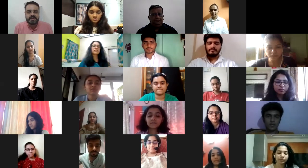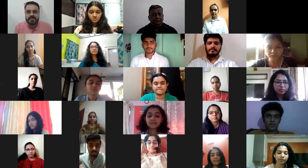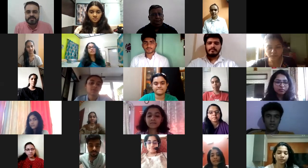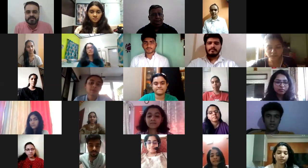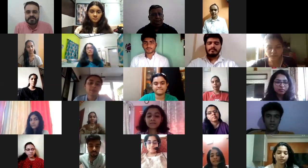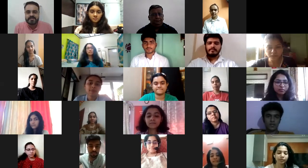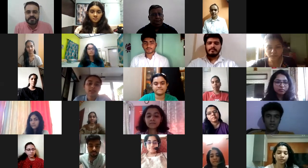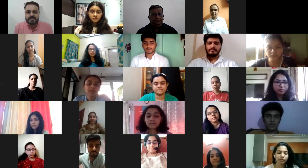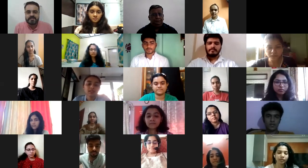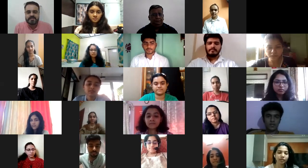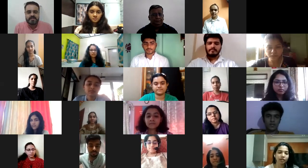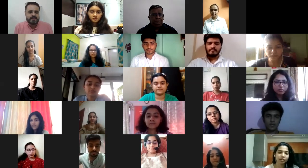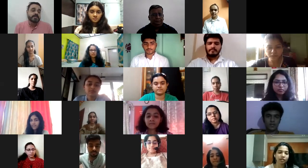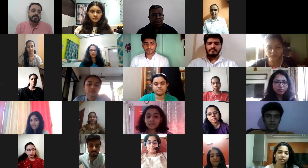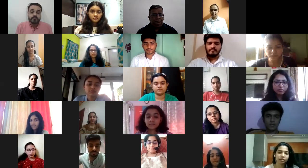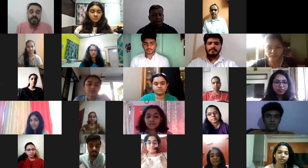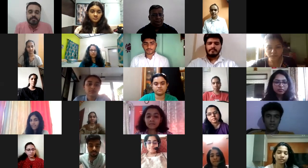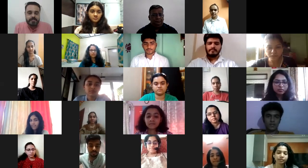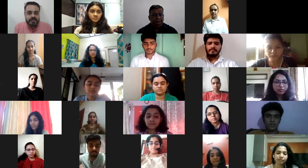conditions. So yeah, so we have people with